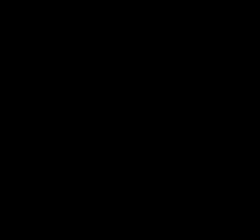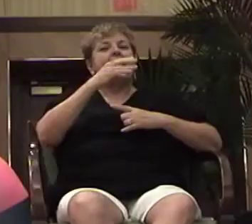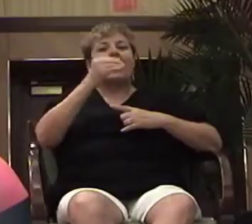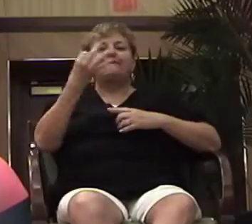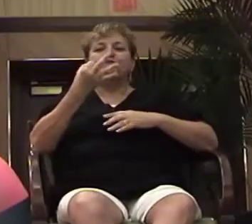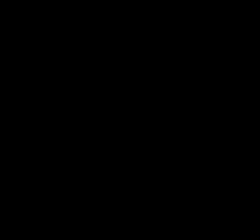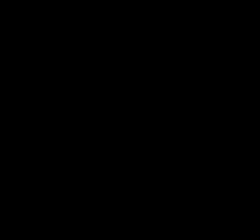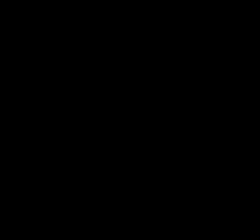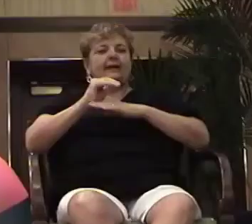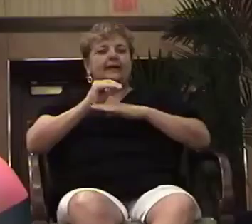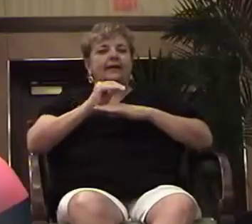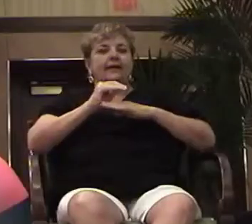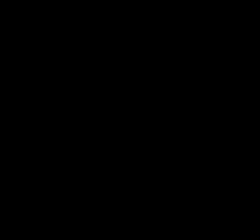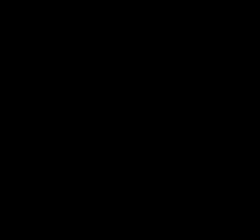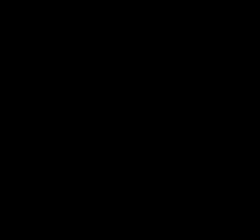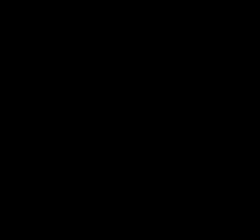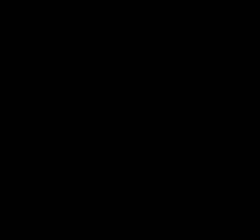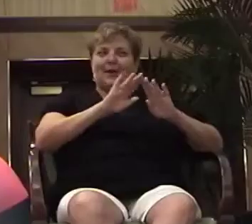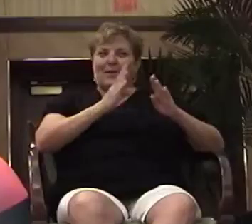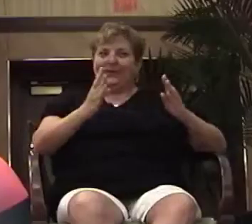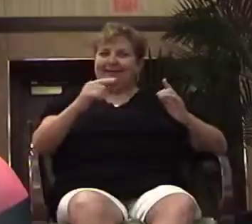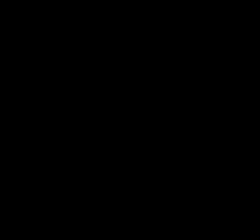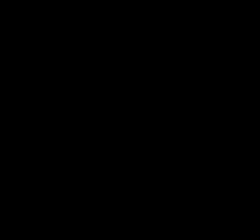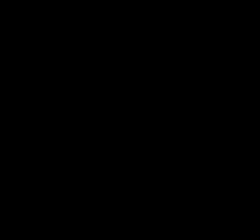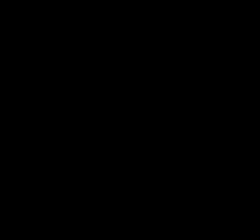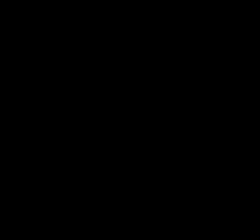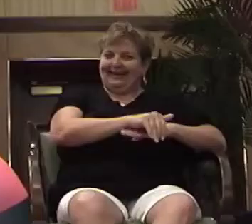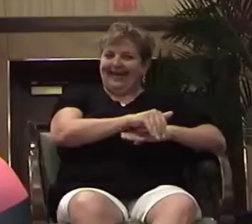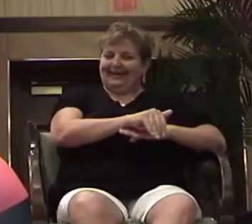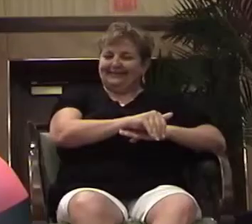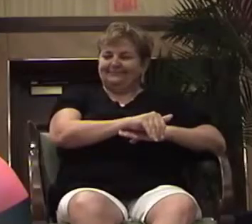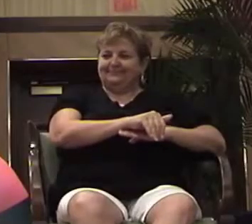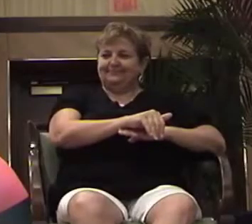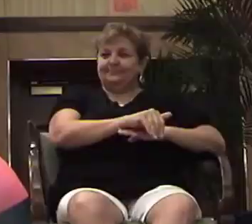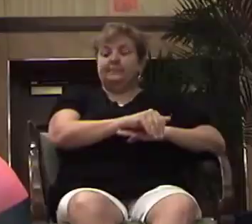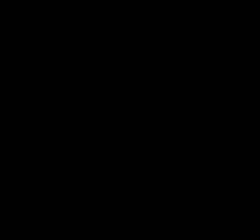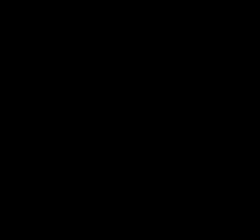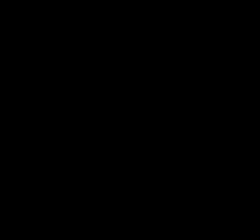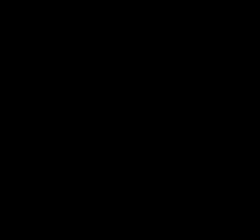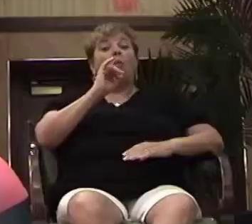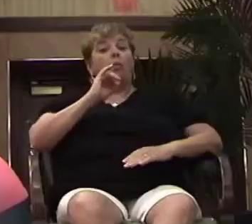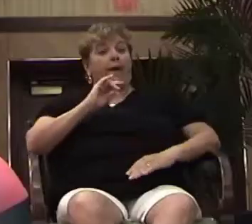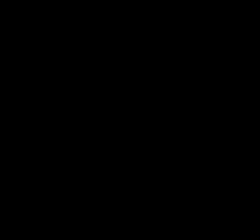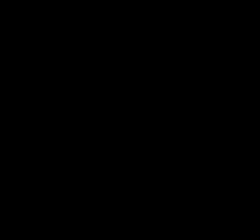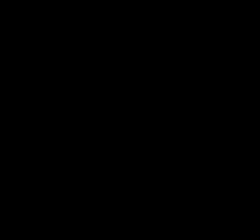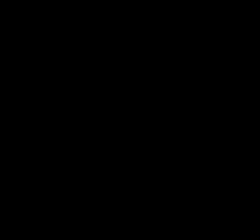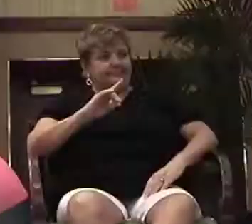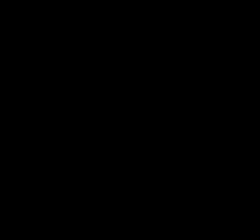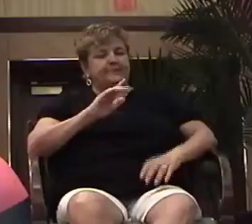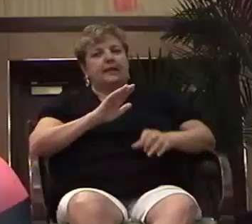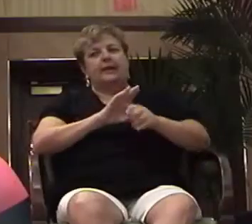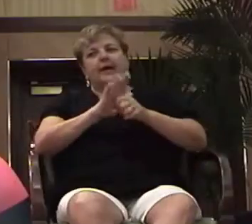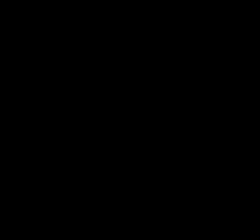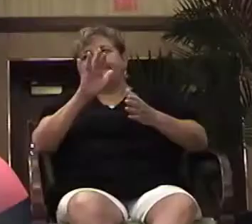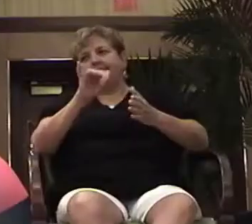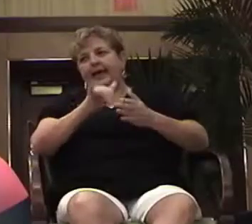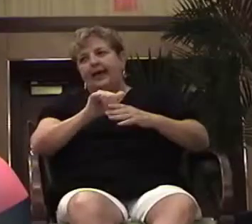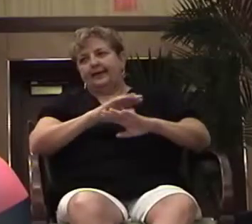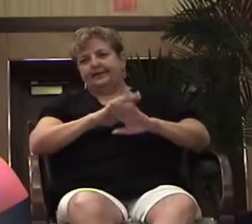stayed open till 10. Well, enough of that. I want to begin by